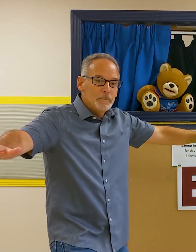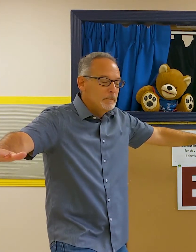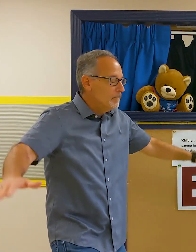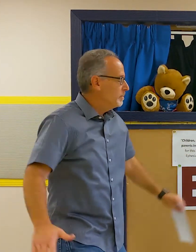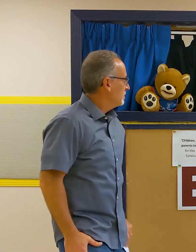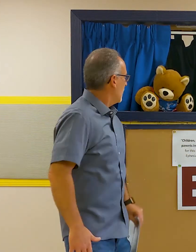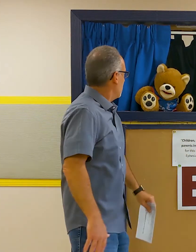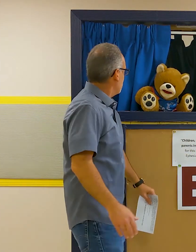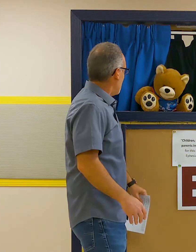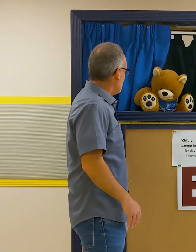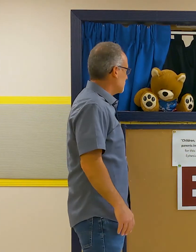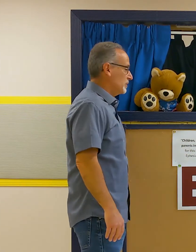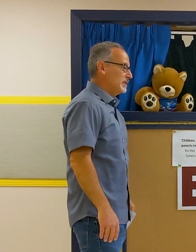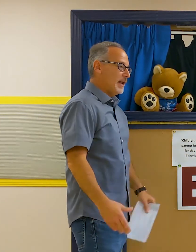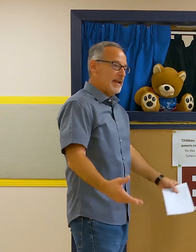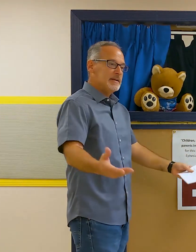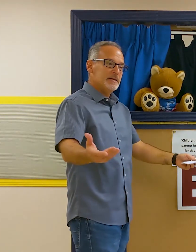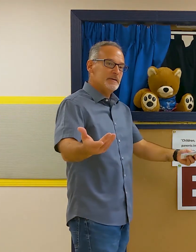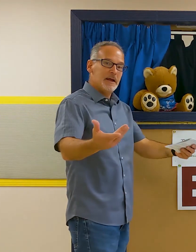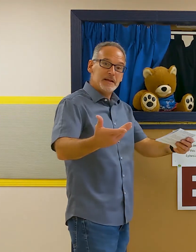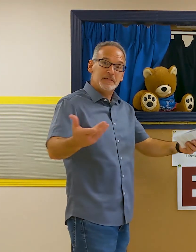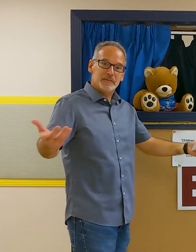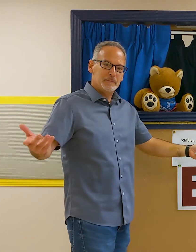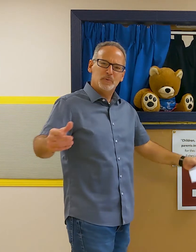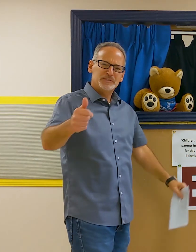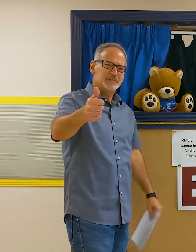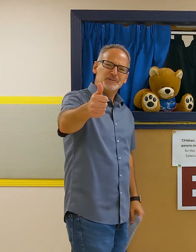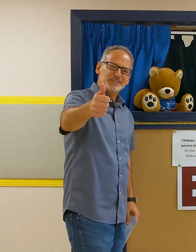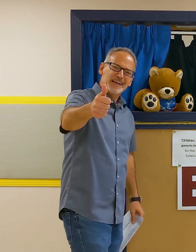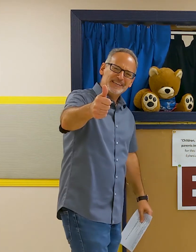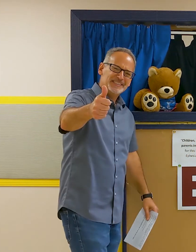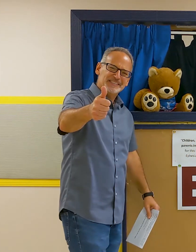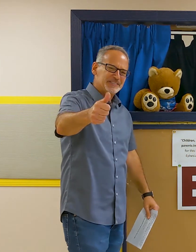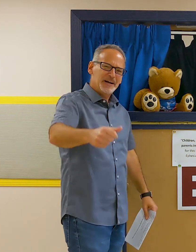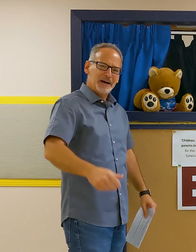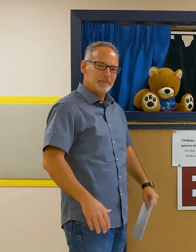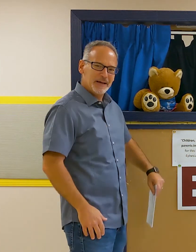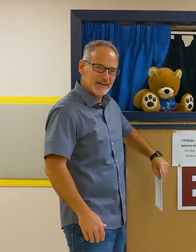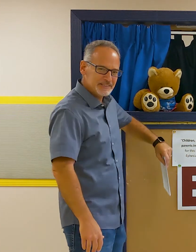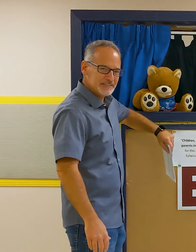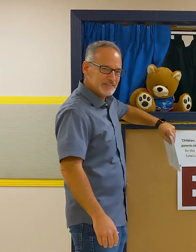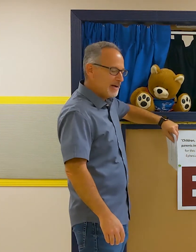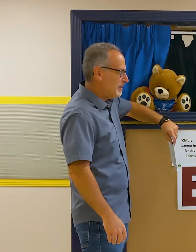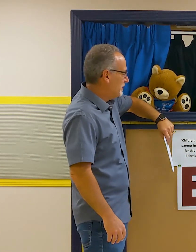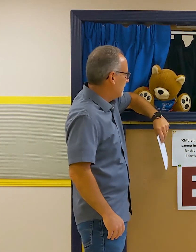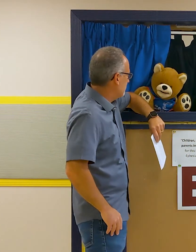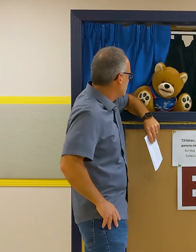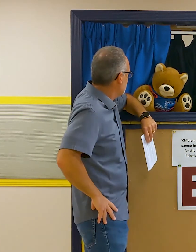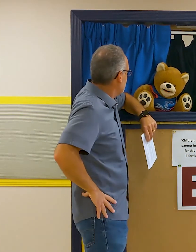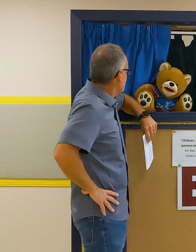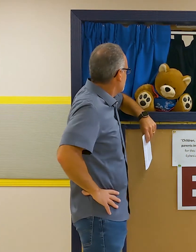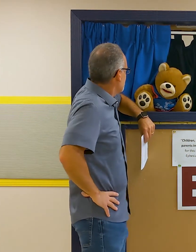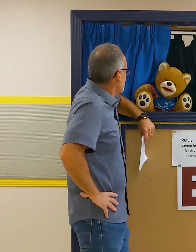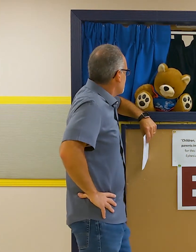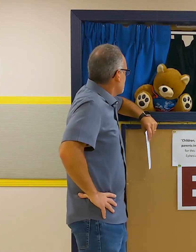Wow, that was fun! That was really good. I didn't hear anything. Boys and girls, excellent job out there. I didn't hear anything either.